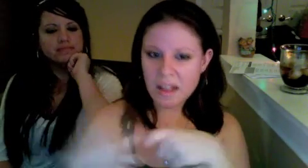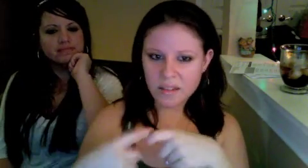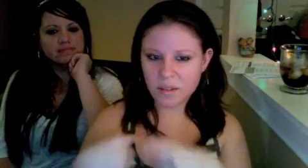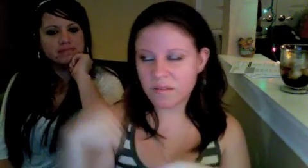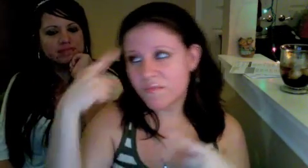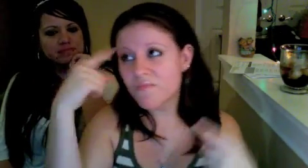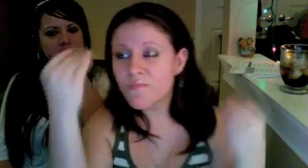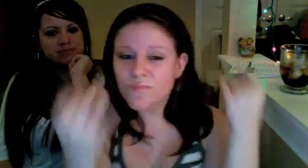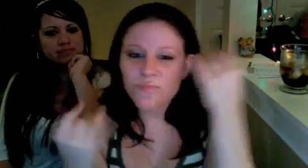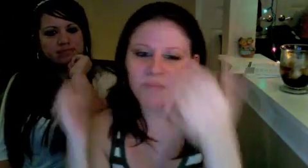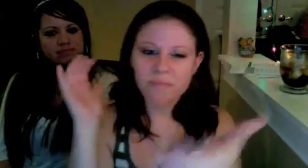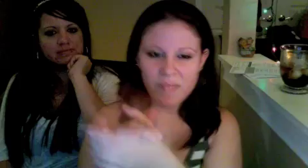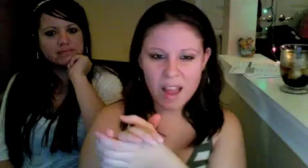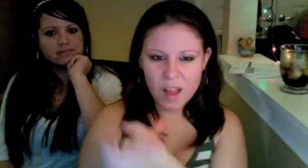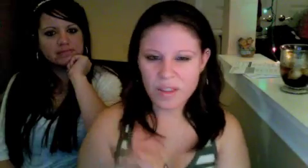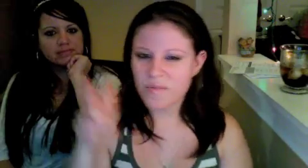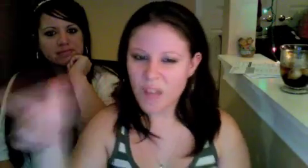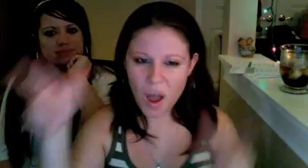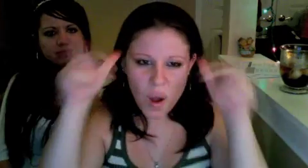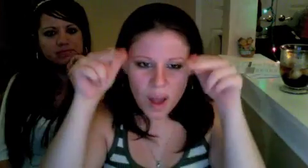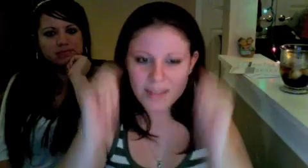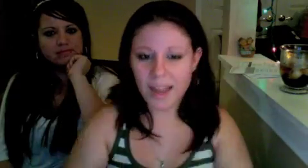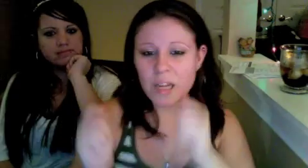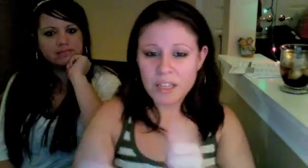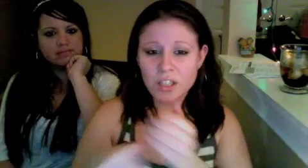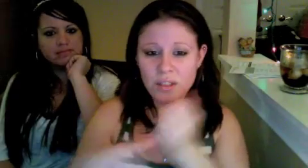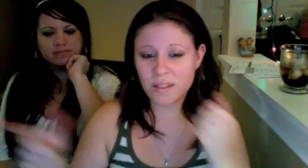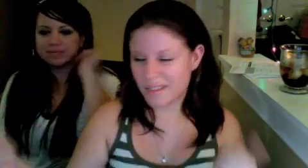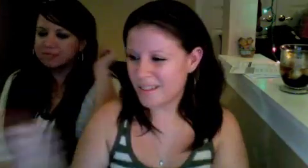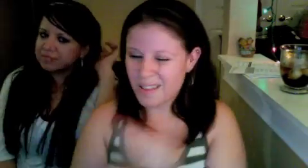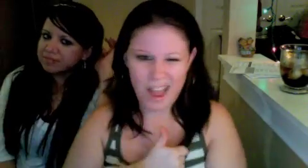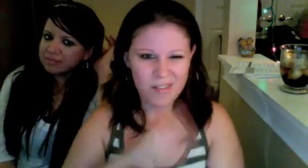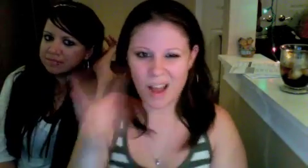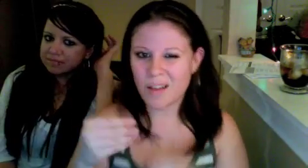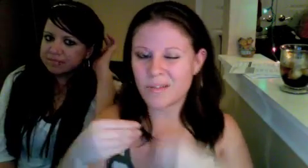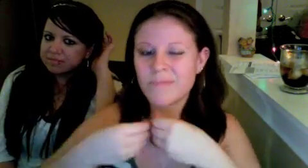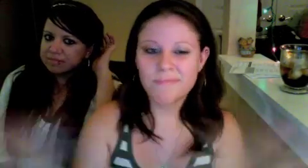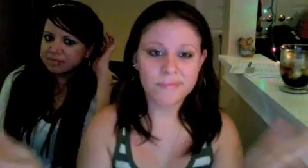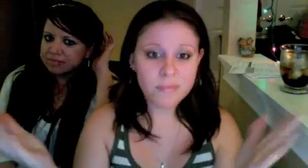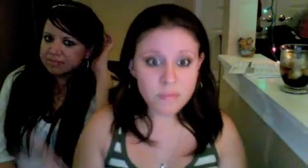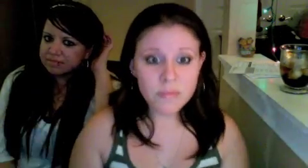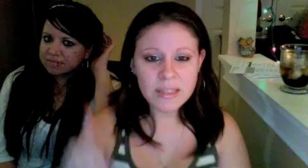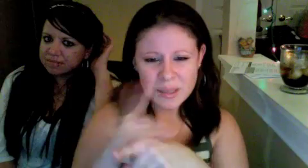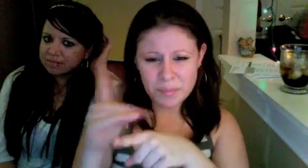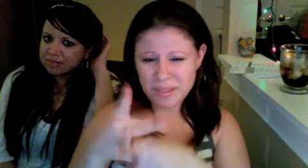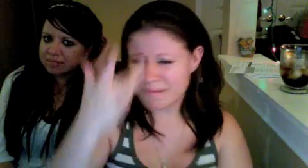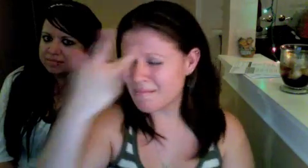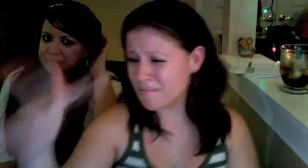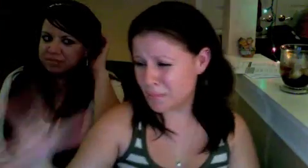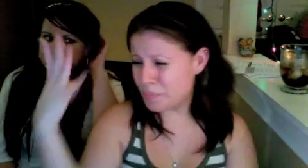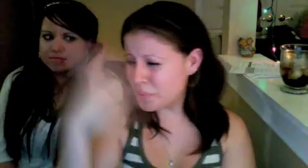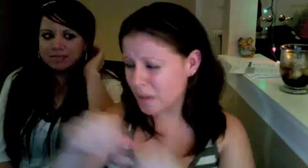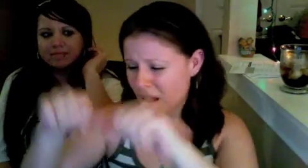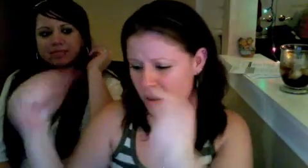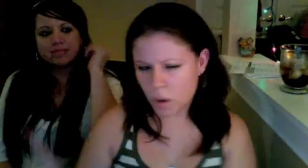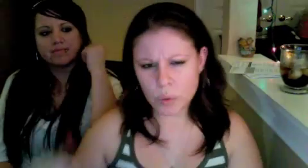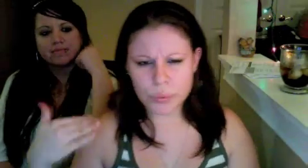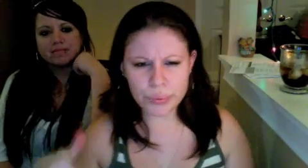marriage with. Fuck the horse and carriage shit. Her love was never for hire. Disciplined intellectual beauty's what I desire. Flyer than